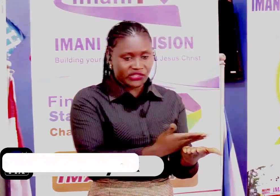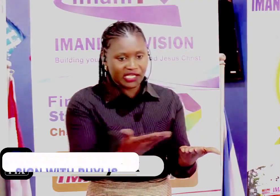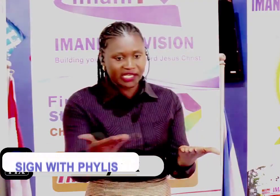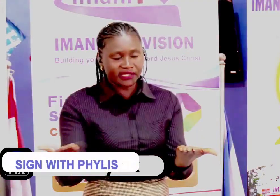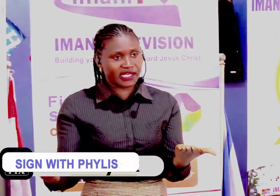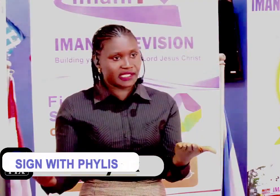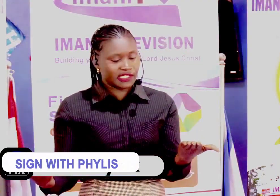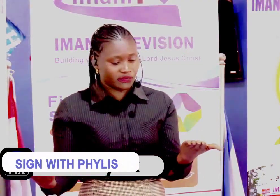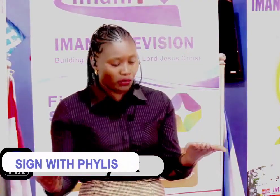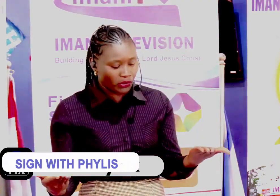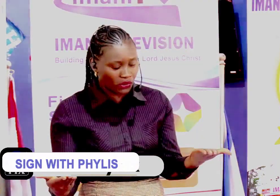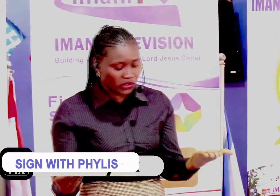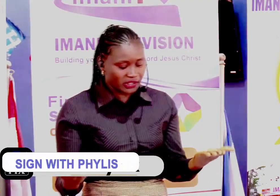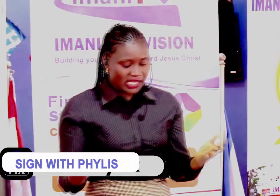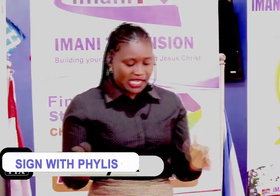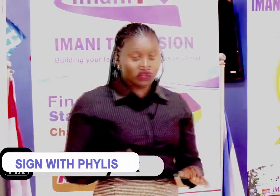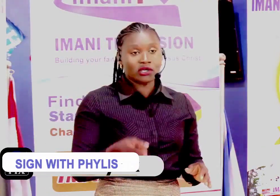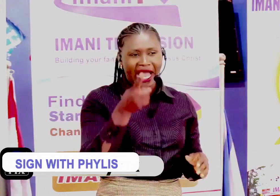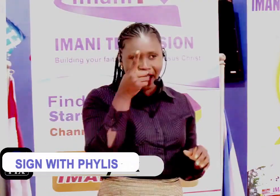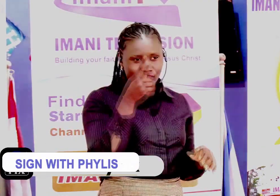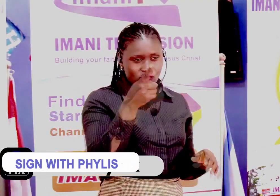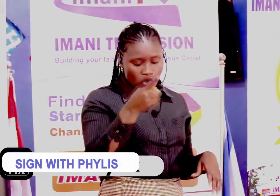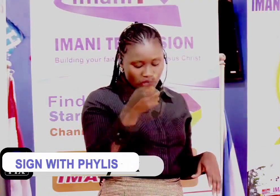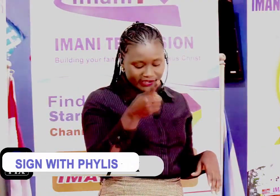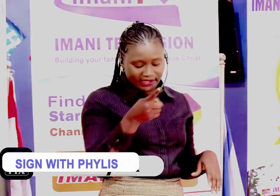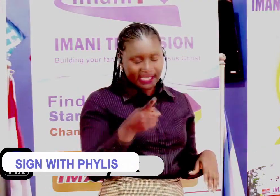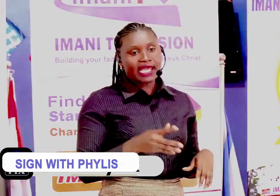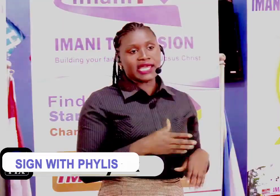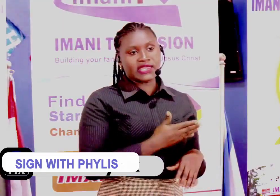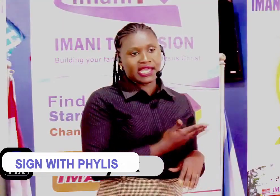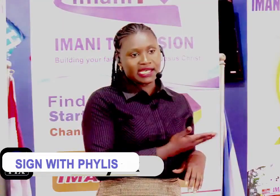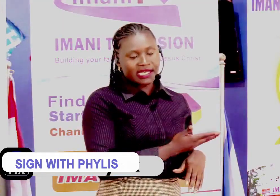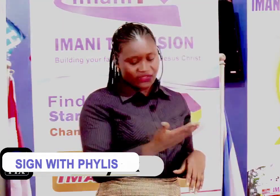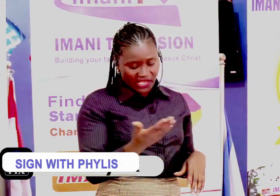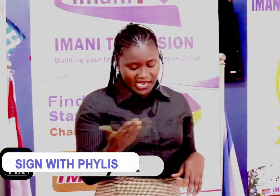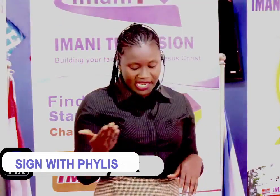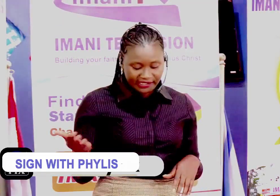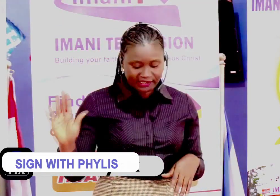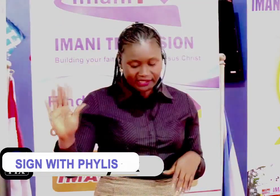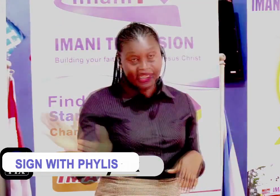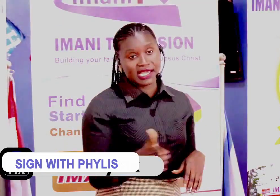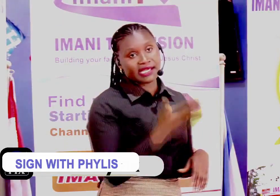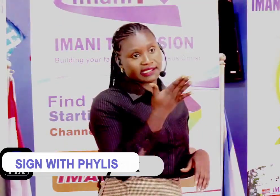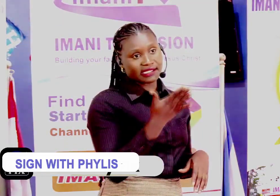and then this for plural, and then have, those, and then theirs. This is how we